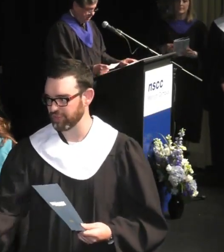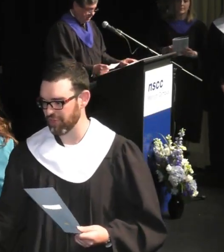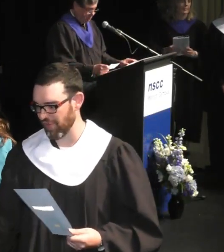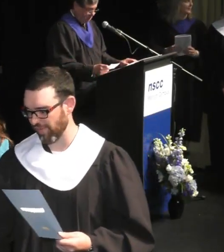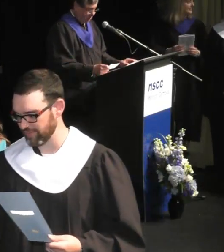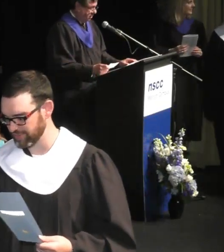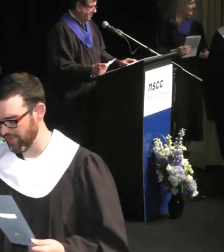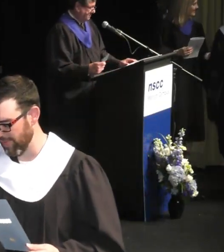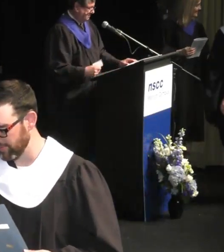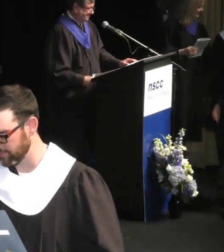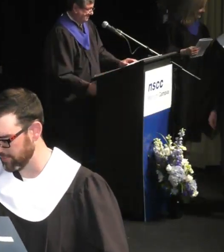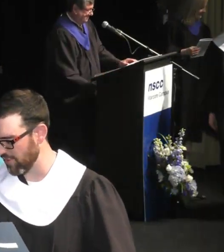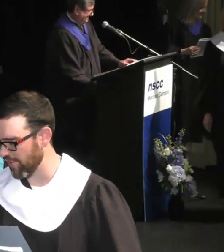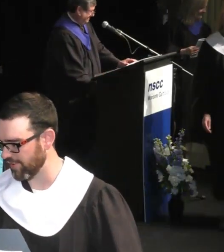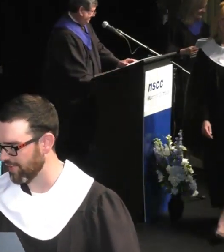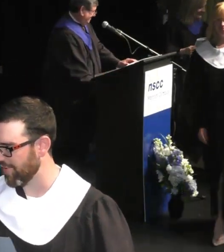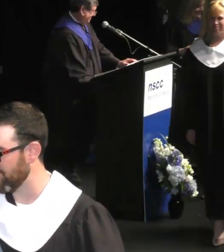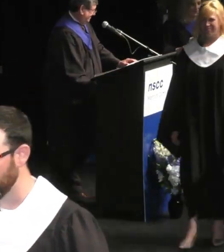Lori Borgel.